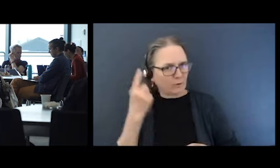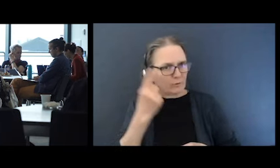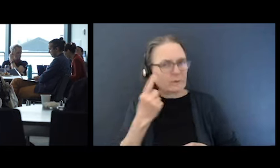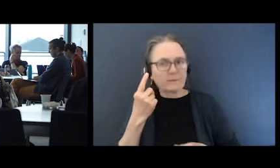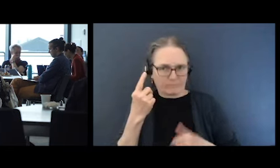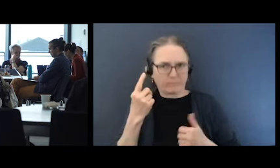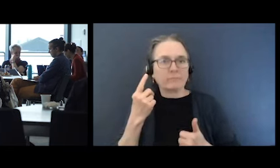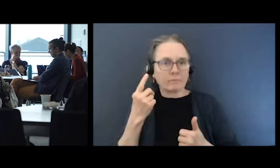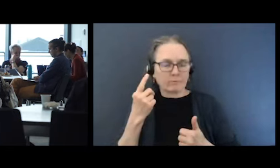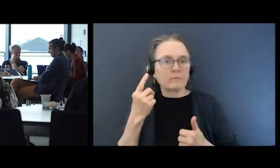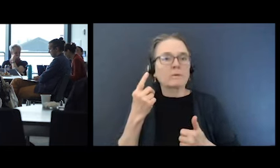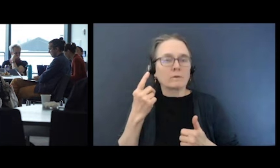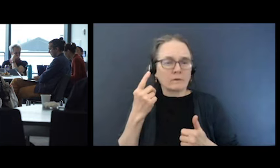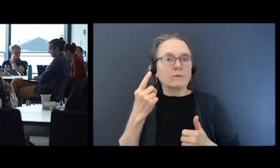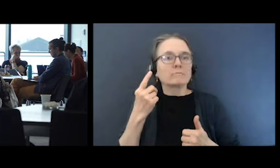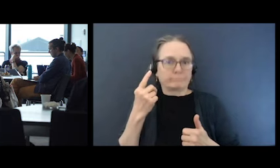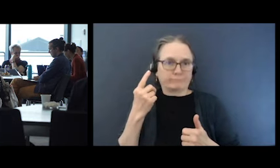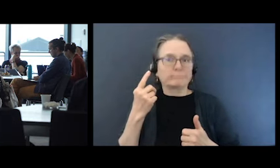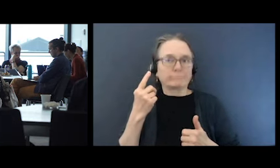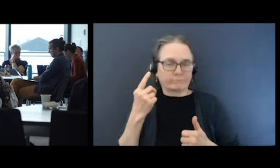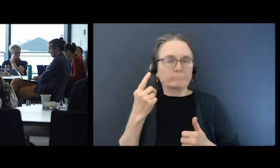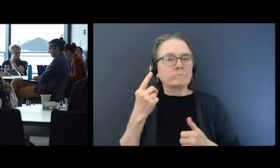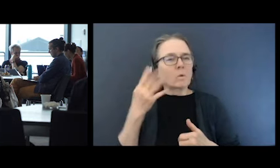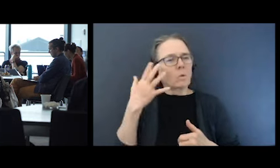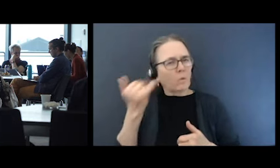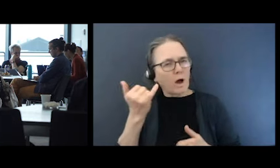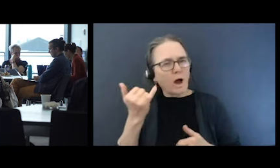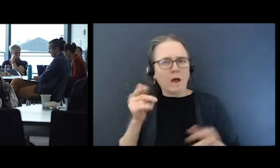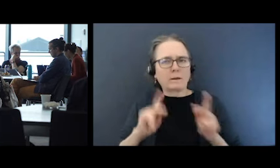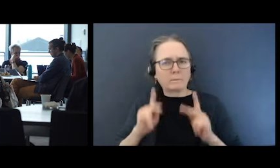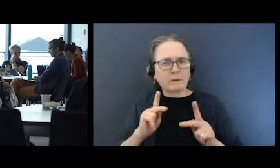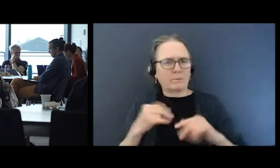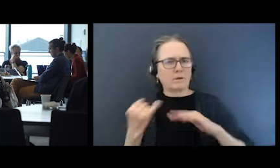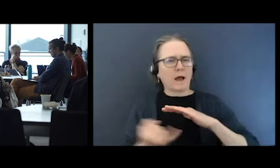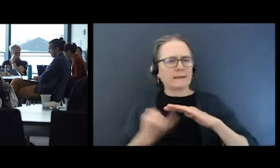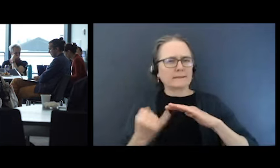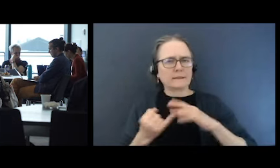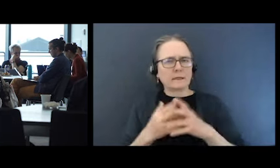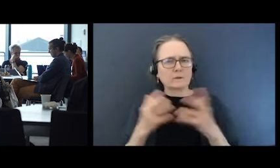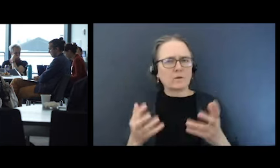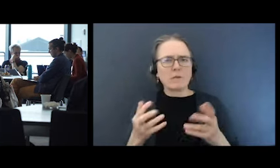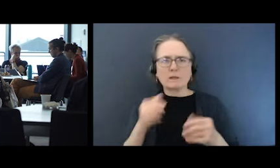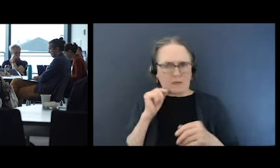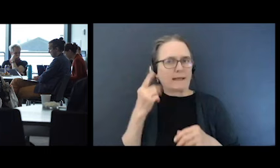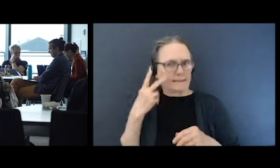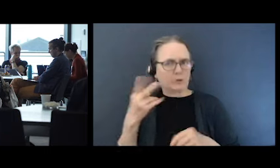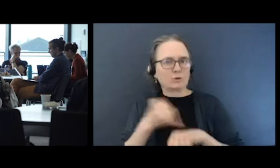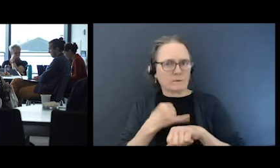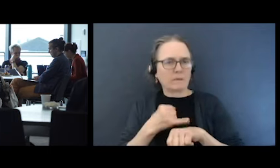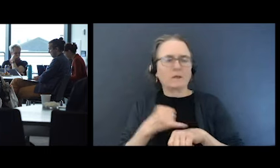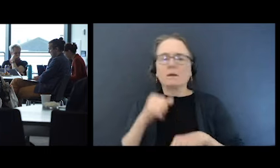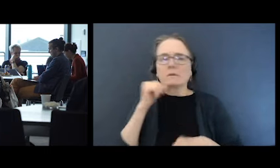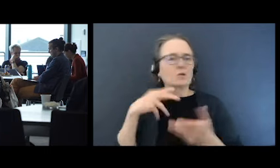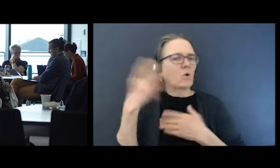is causing people to isolate and not get out into the community? And so the question I would